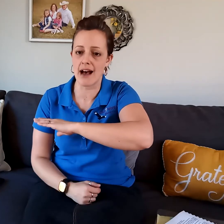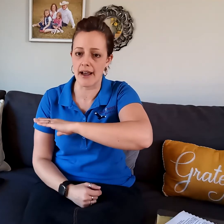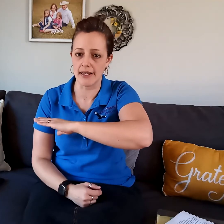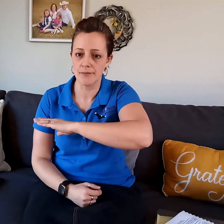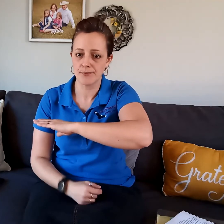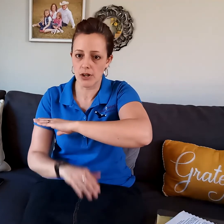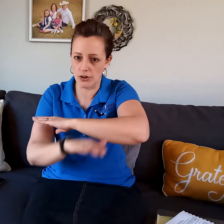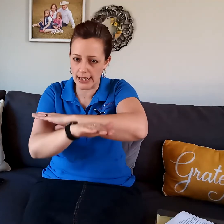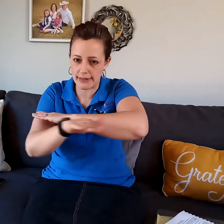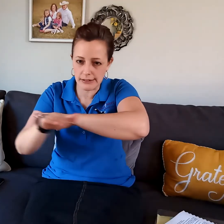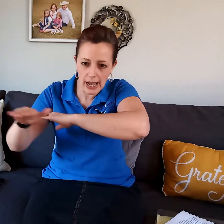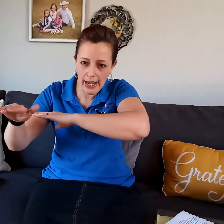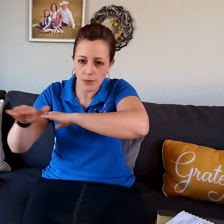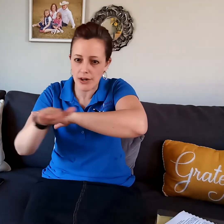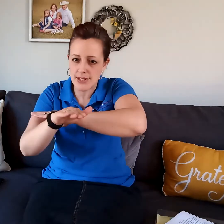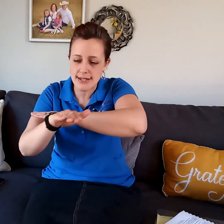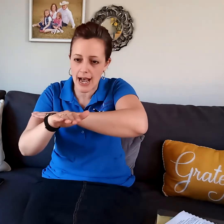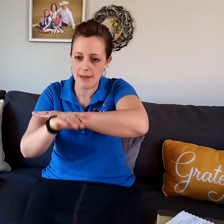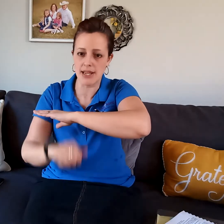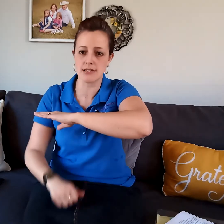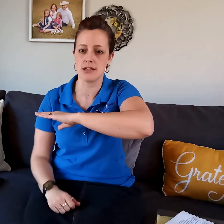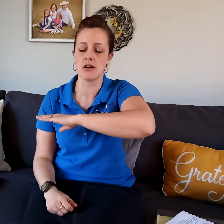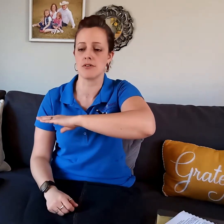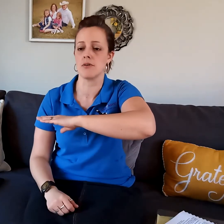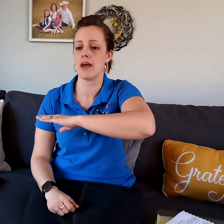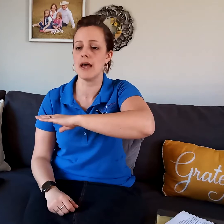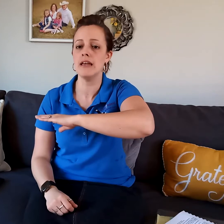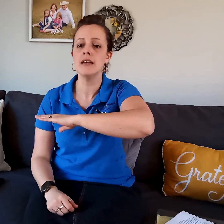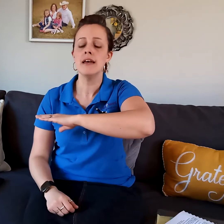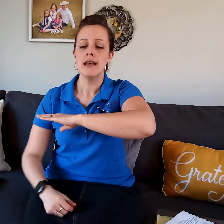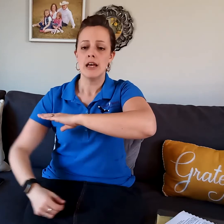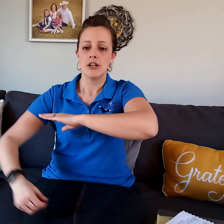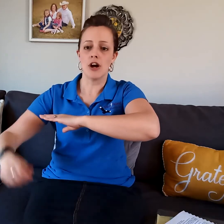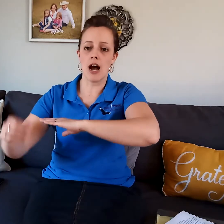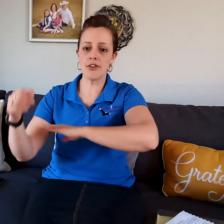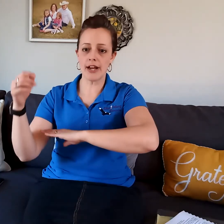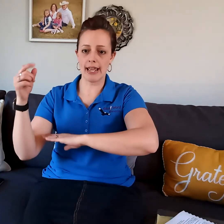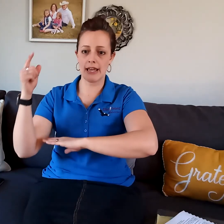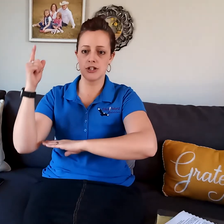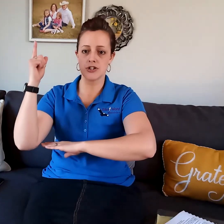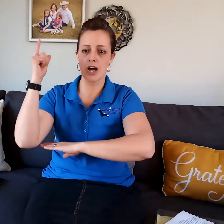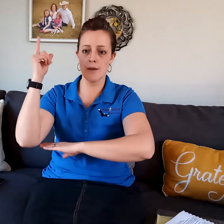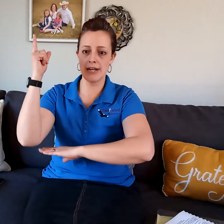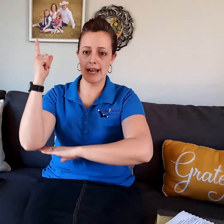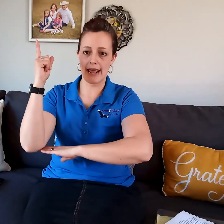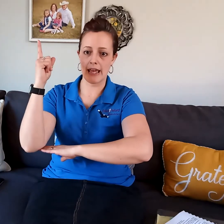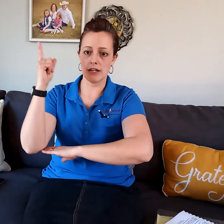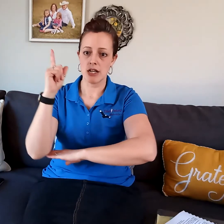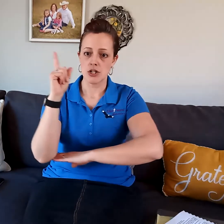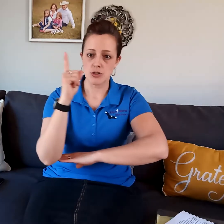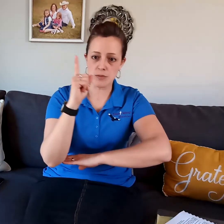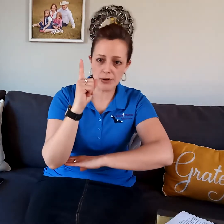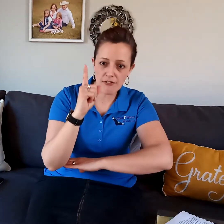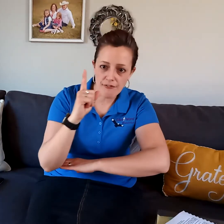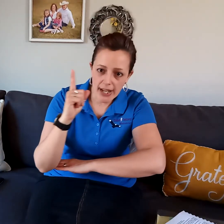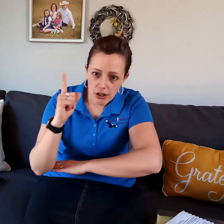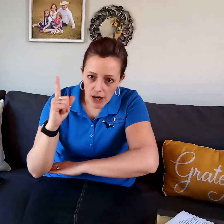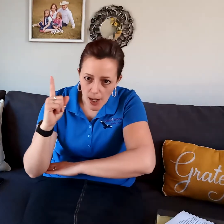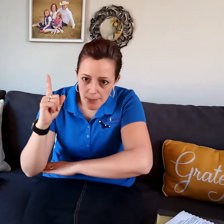sky, or like the line where the sky meets the earth, okay? Your other hand, your dominant hand, just put a finger up. It